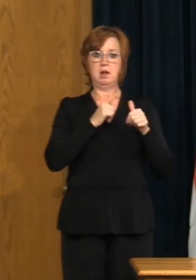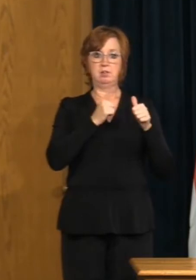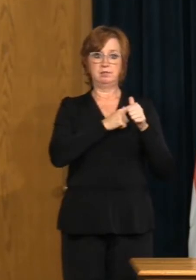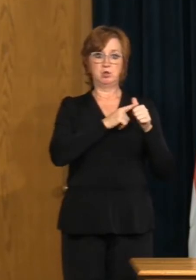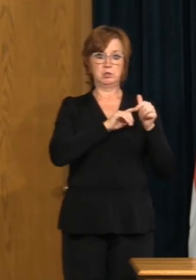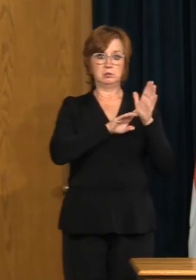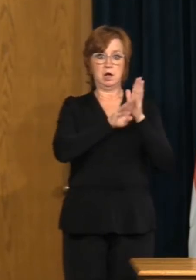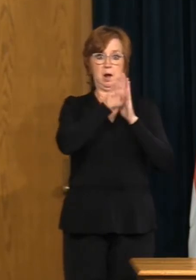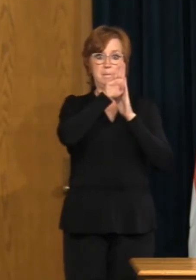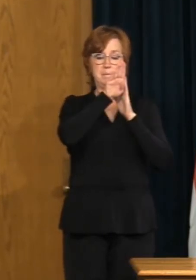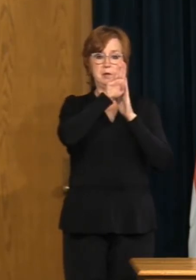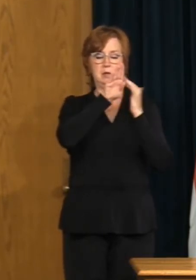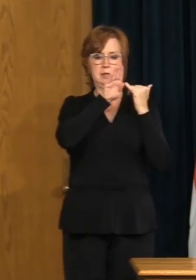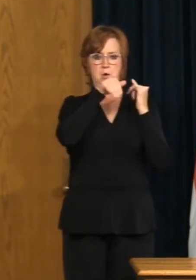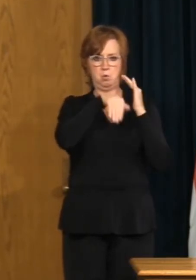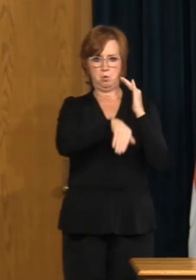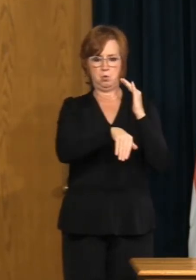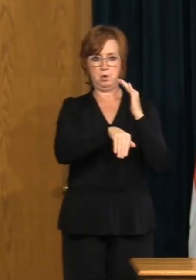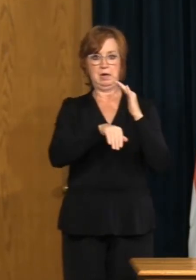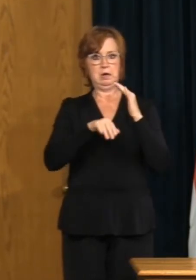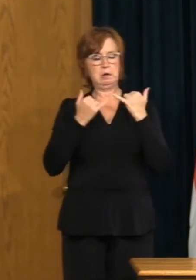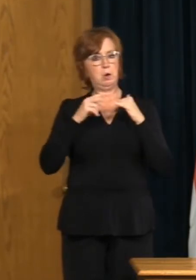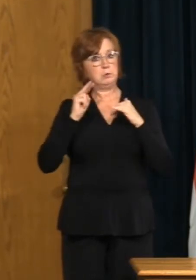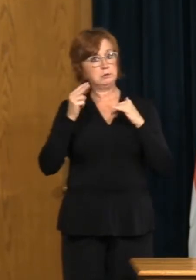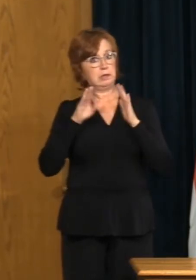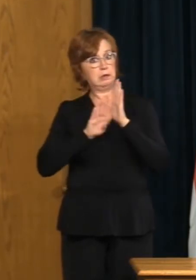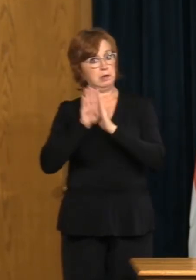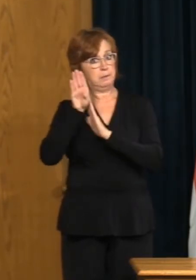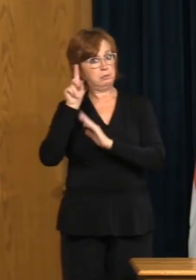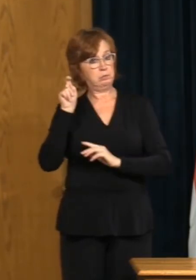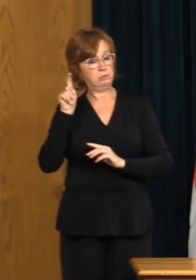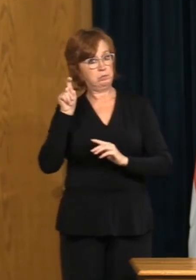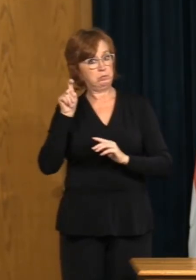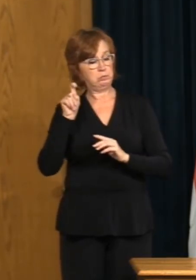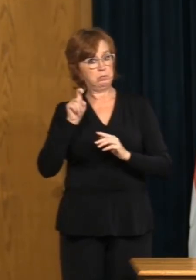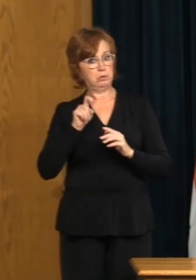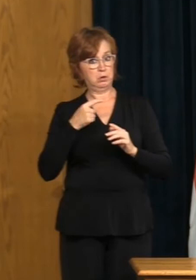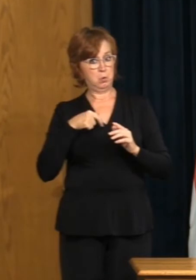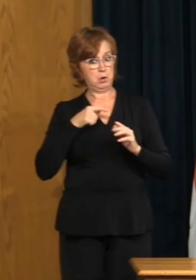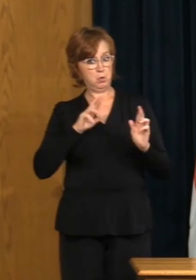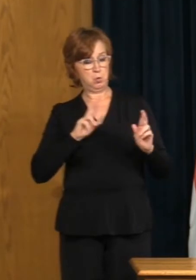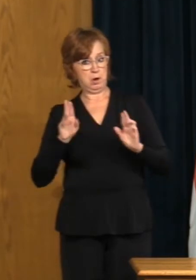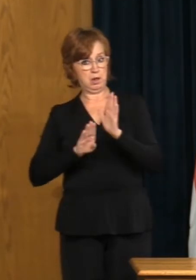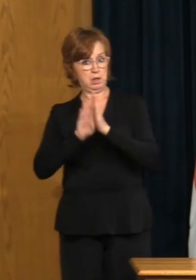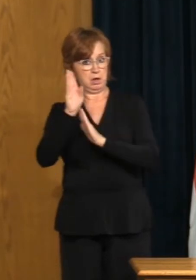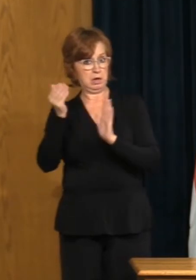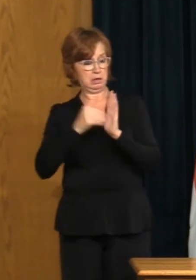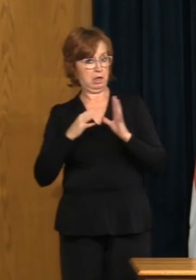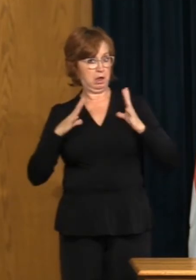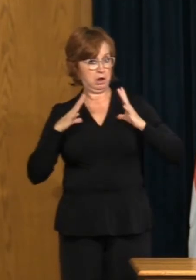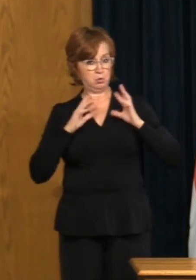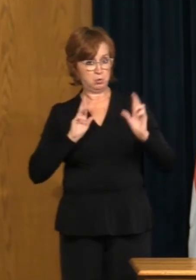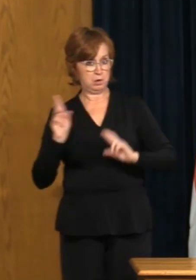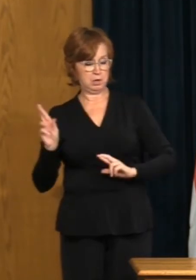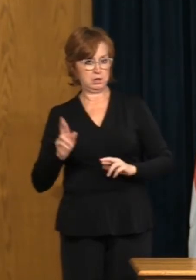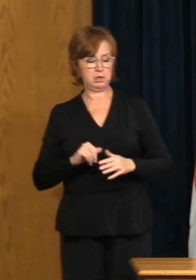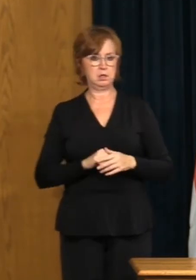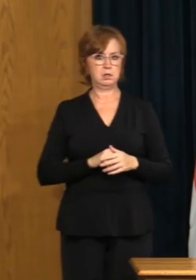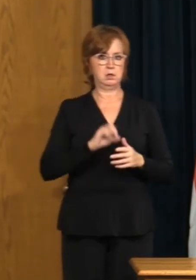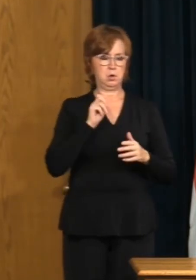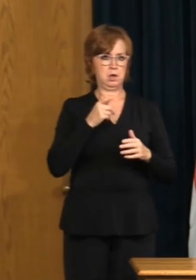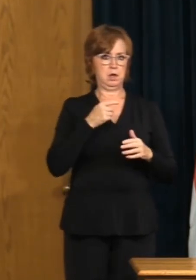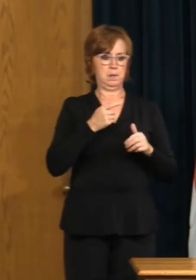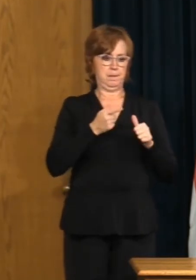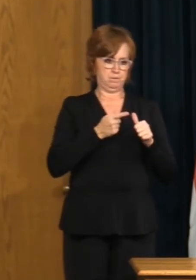system is actively planning for, and if so, what you're doing. So maybe I'll also, after I've made my comments,